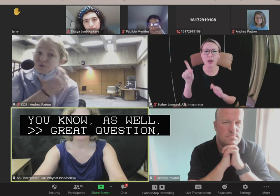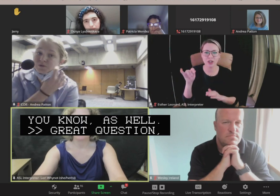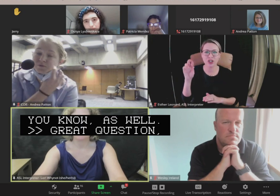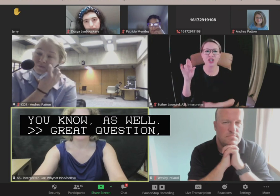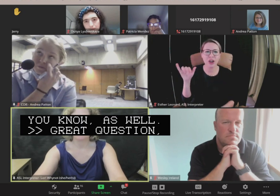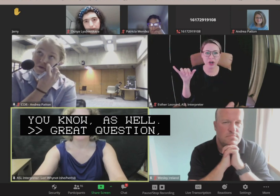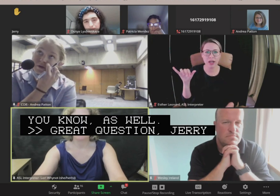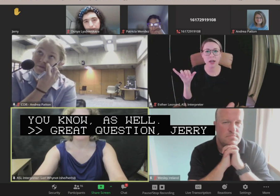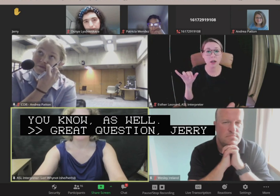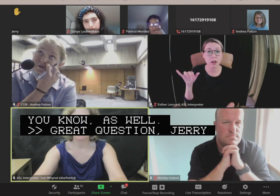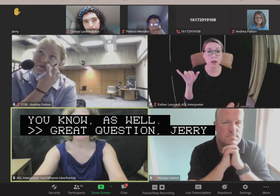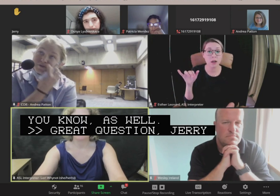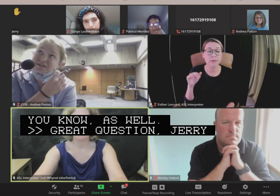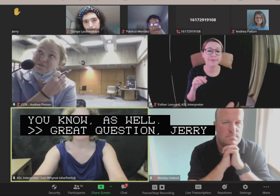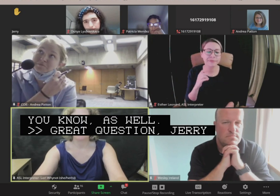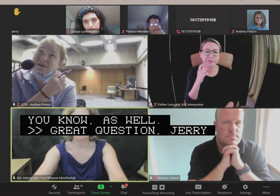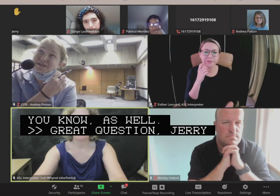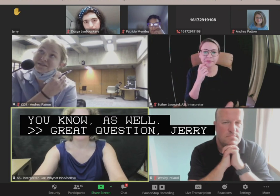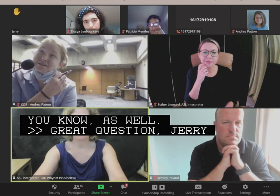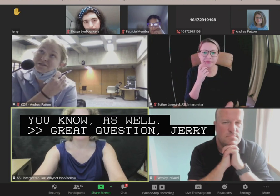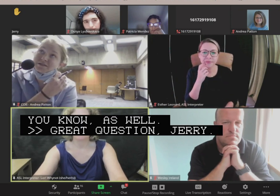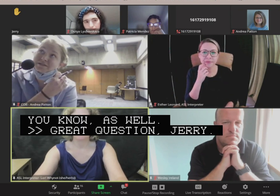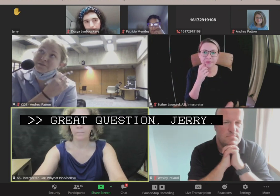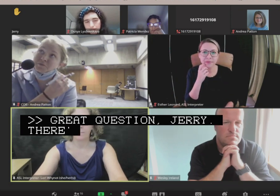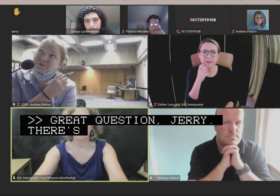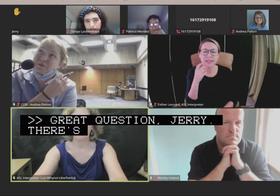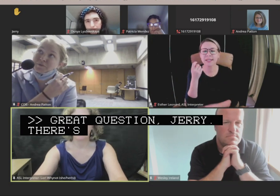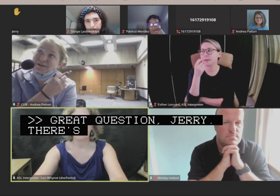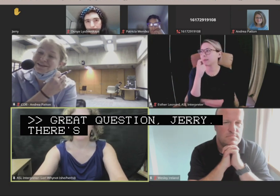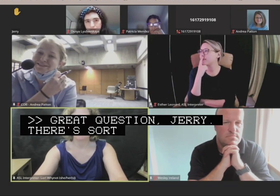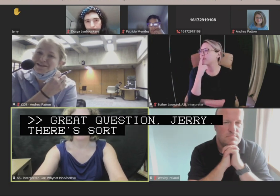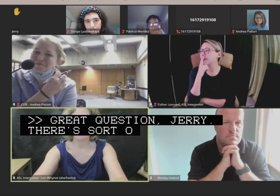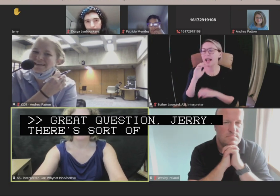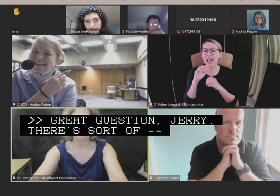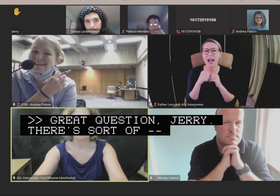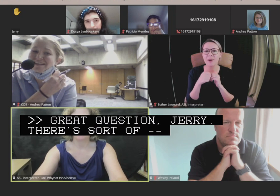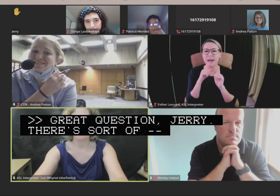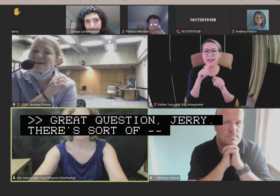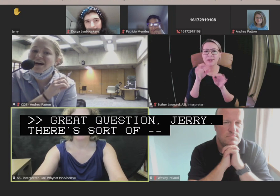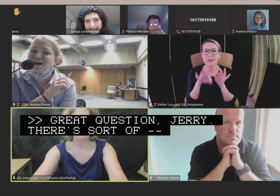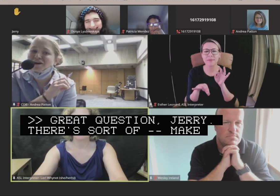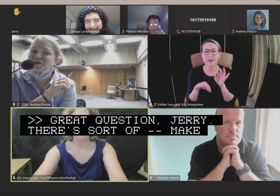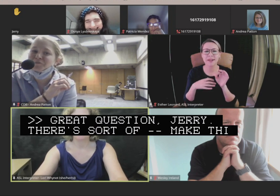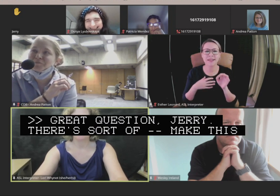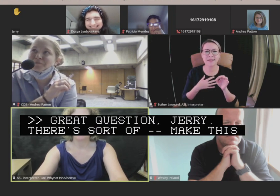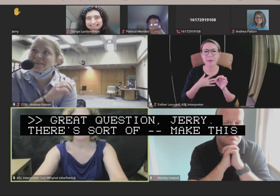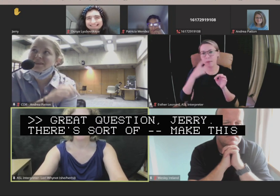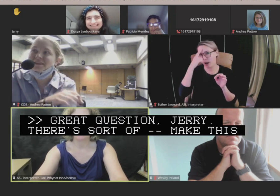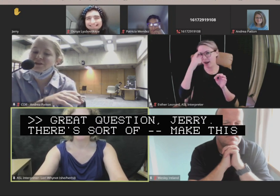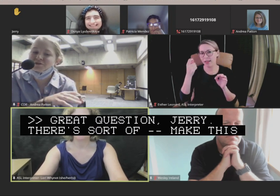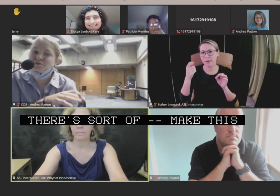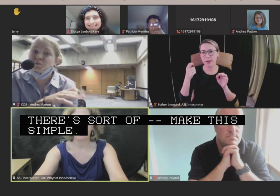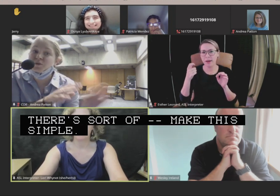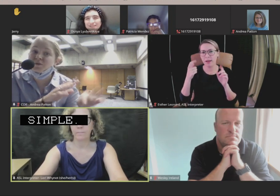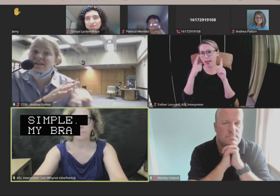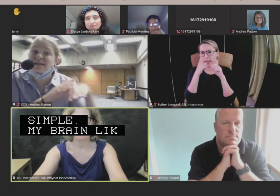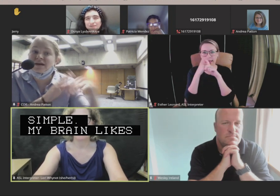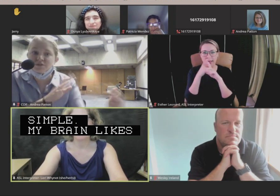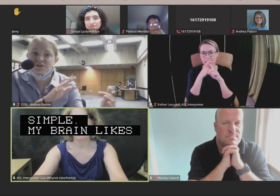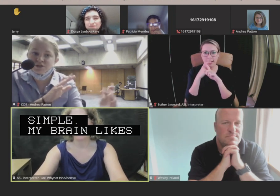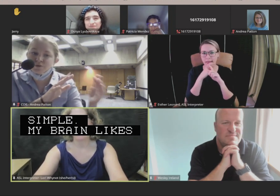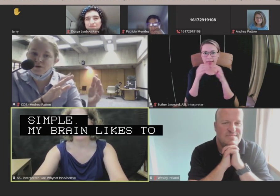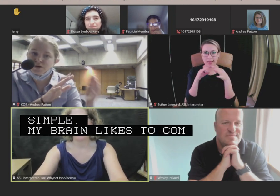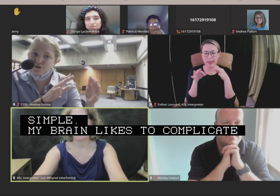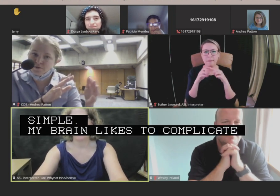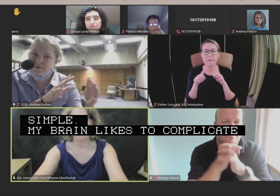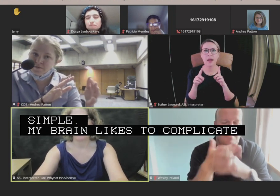There's sort of, I'm trying to make this as simple because my brain likes to complicate things. There's what we're allowed